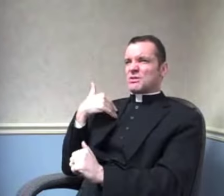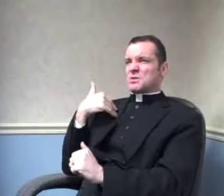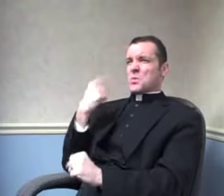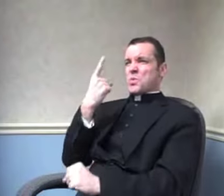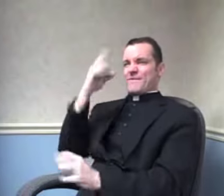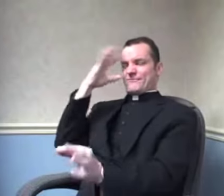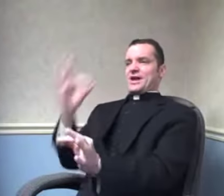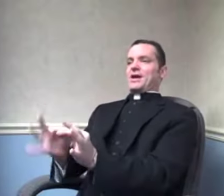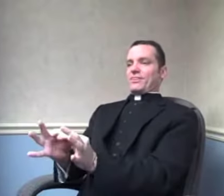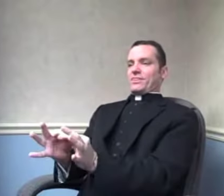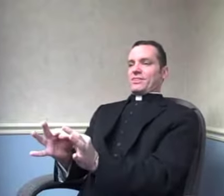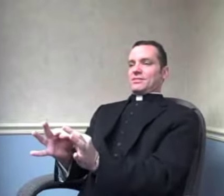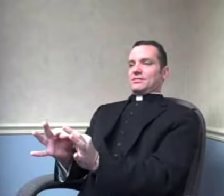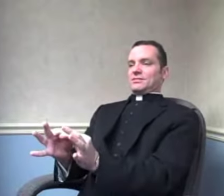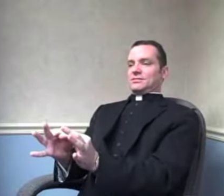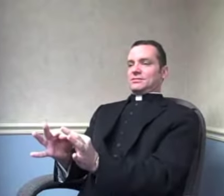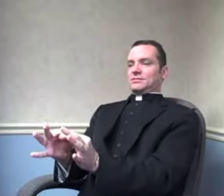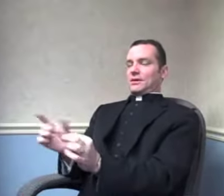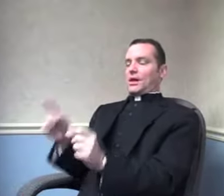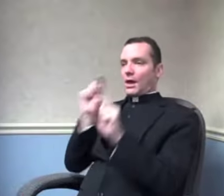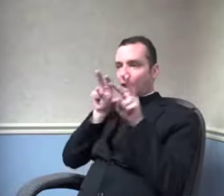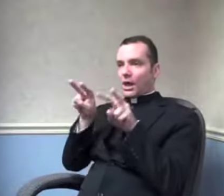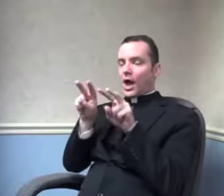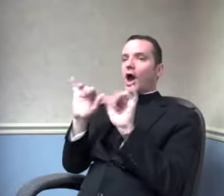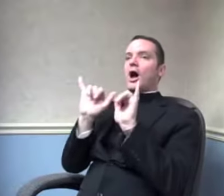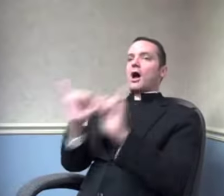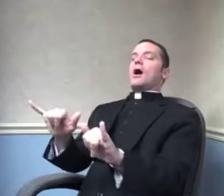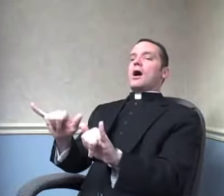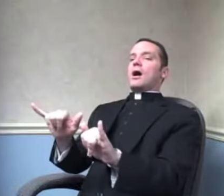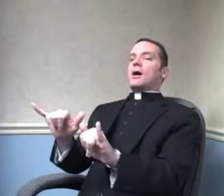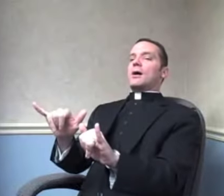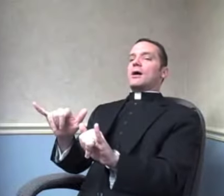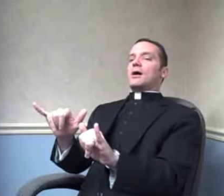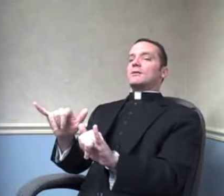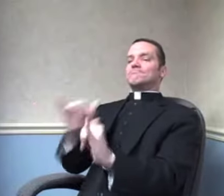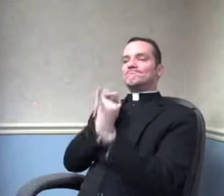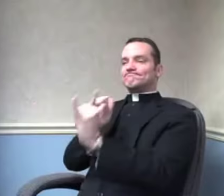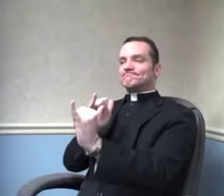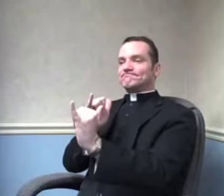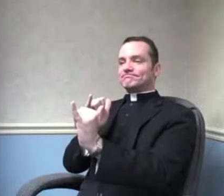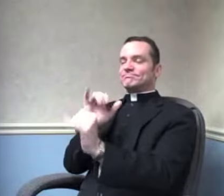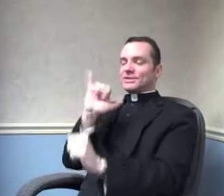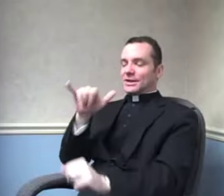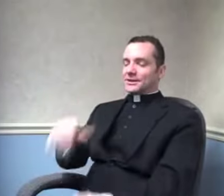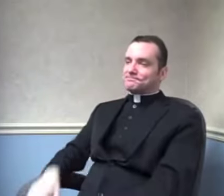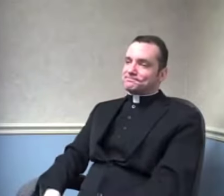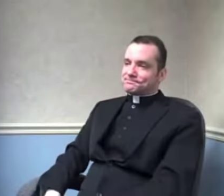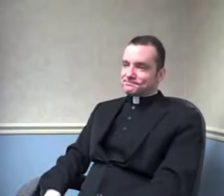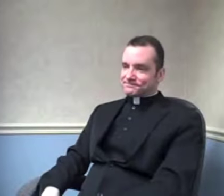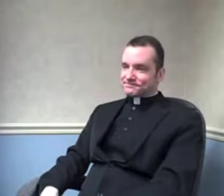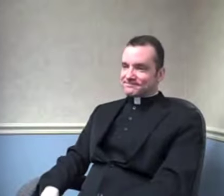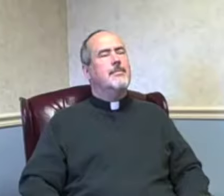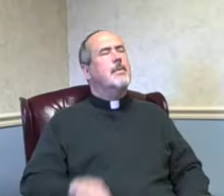envisioned millions of young people of one faith. And they were so struck by that when they saw it.